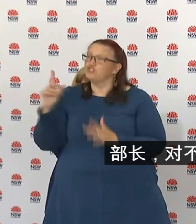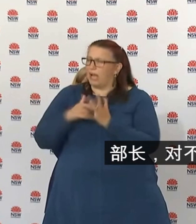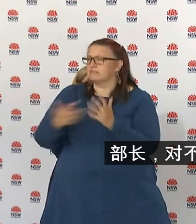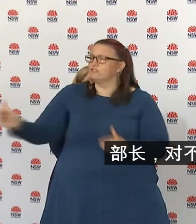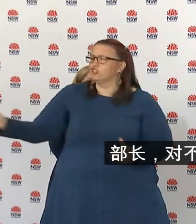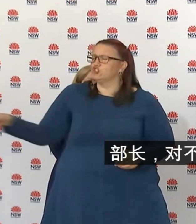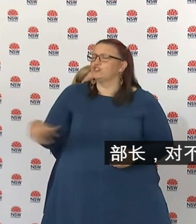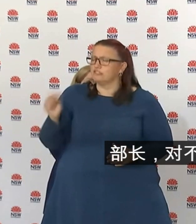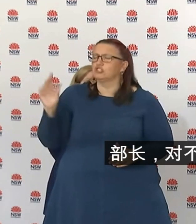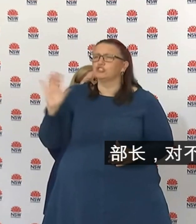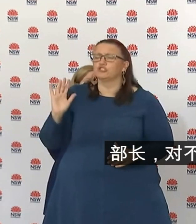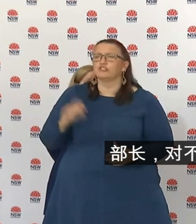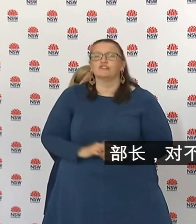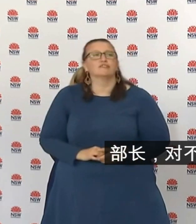James.